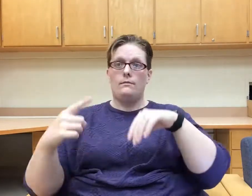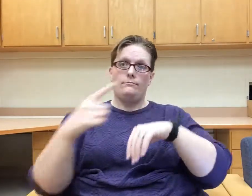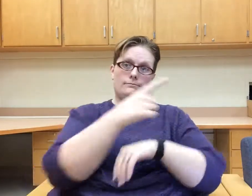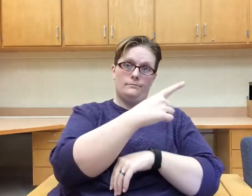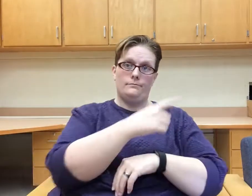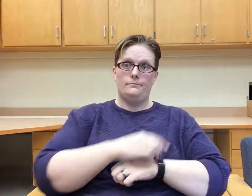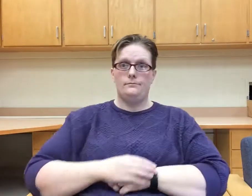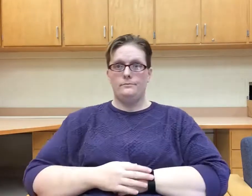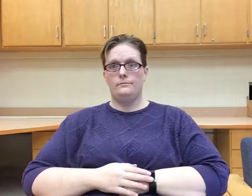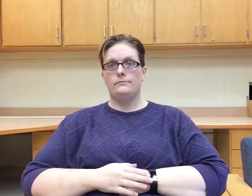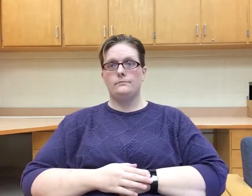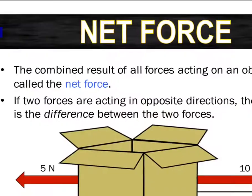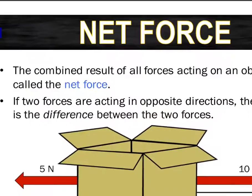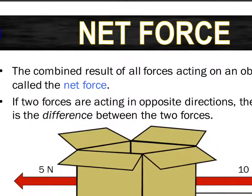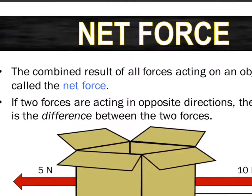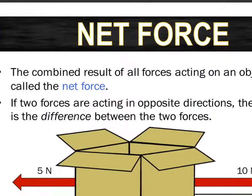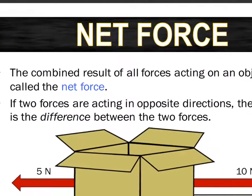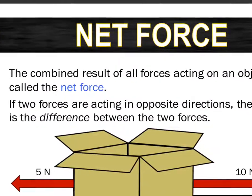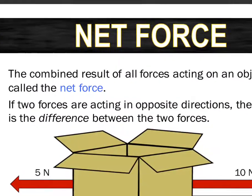one force is stronger than the other.